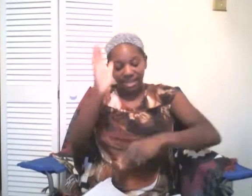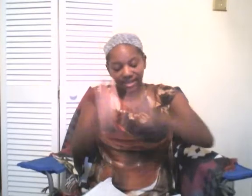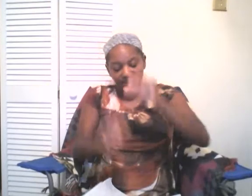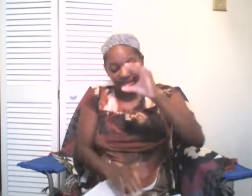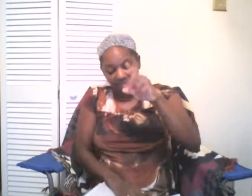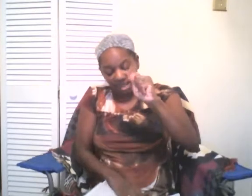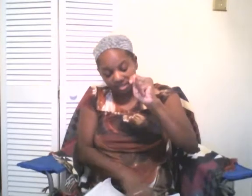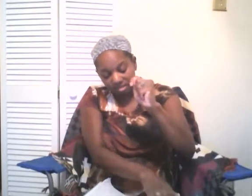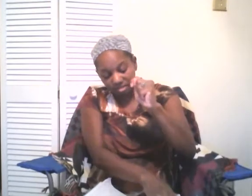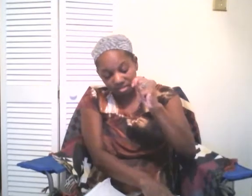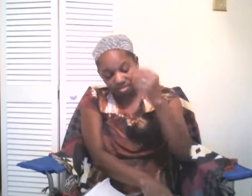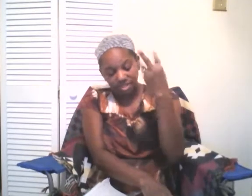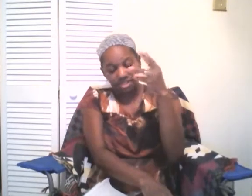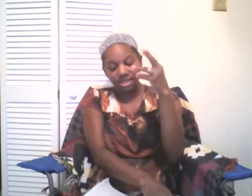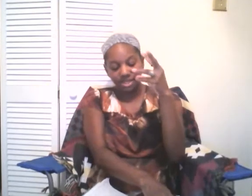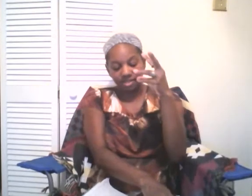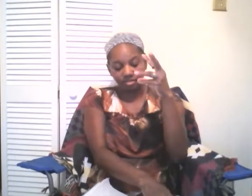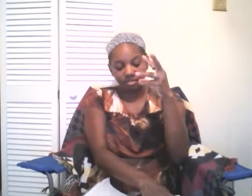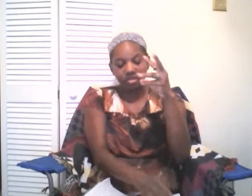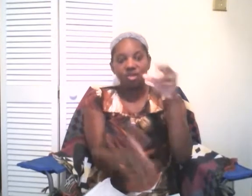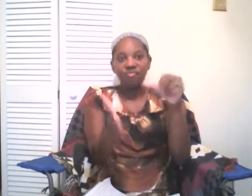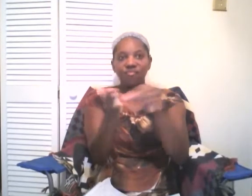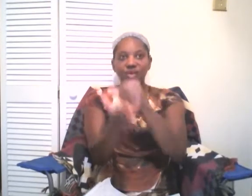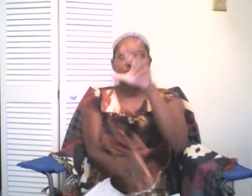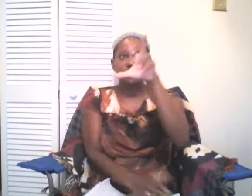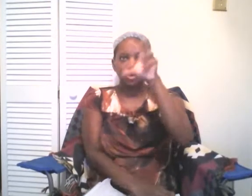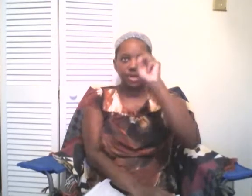Read Acts 16, verse 30.